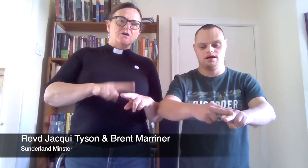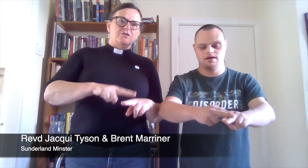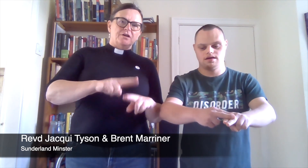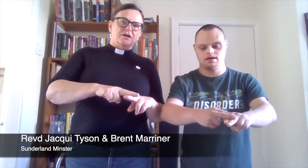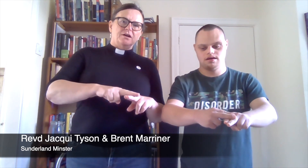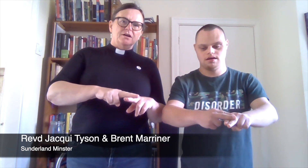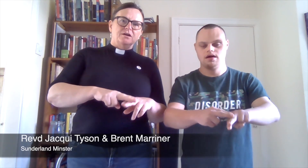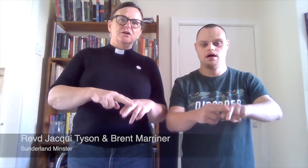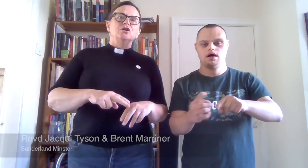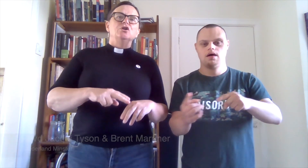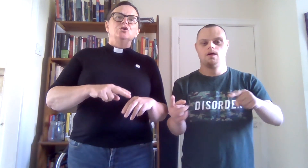Our Father,